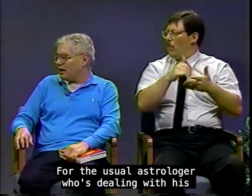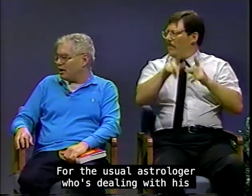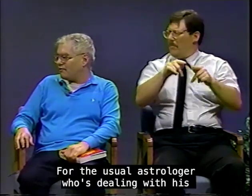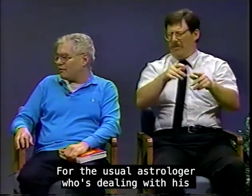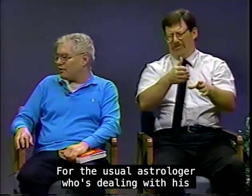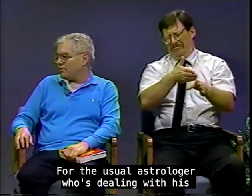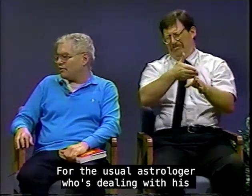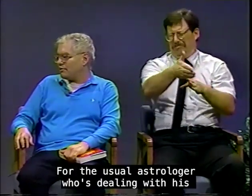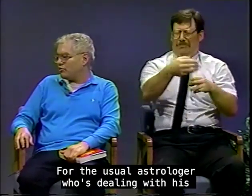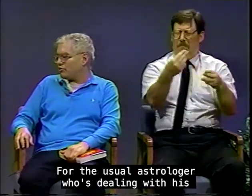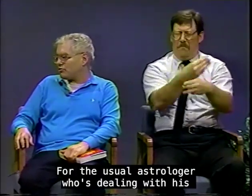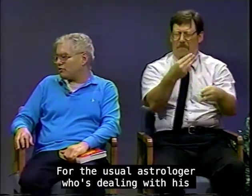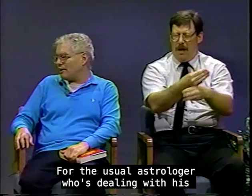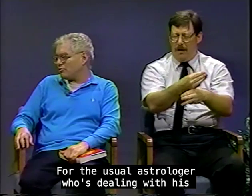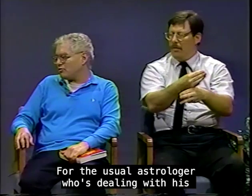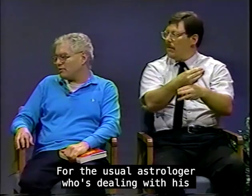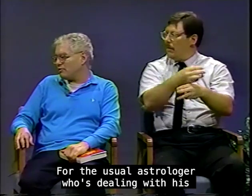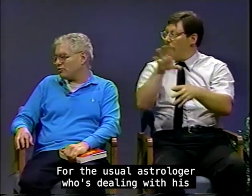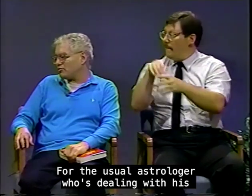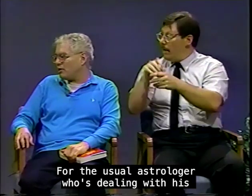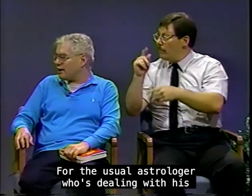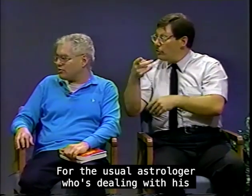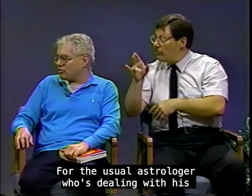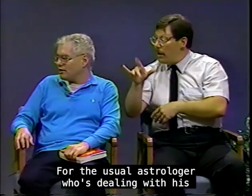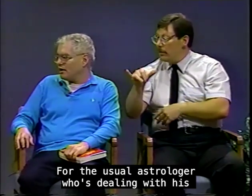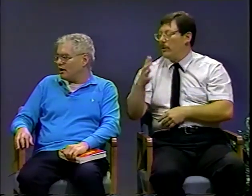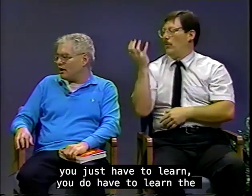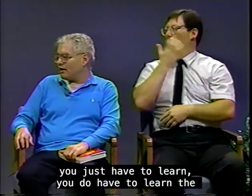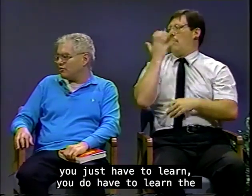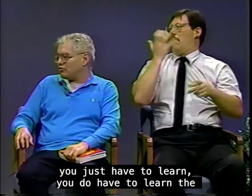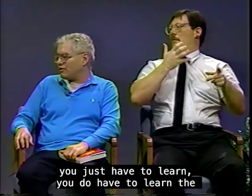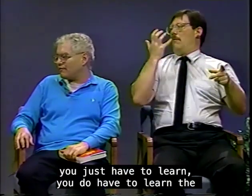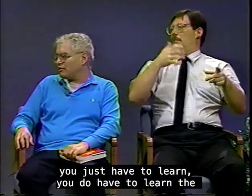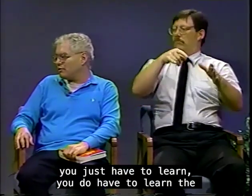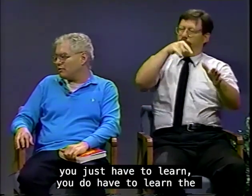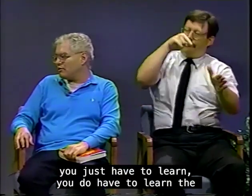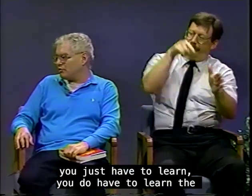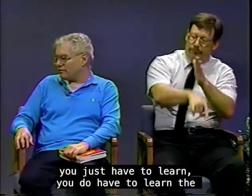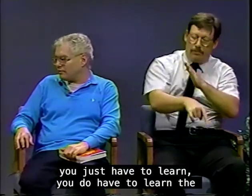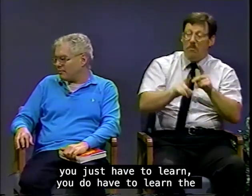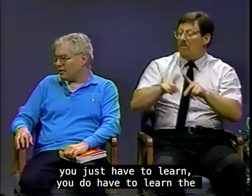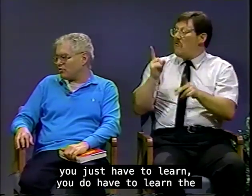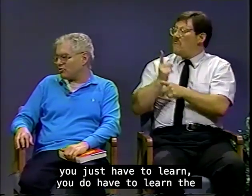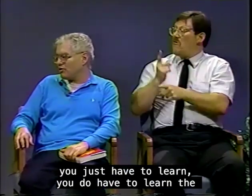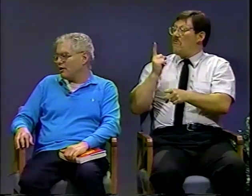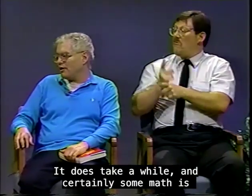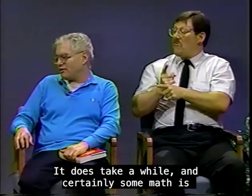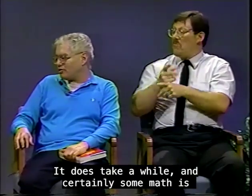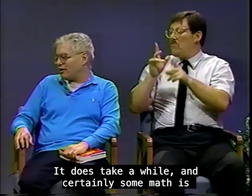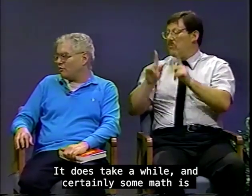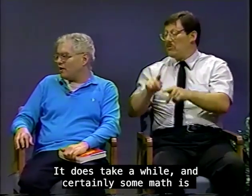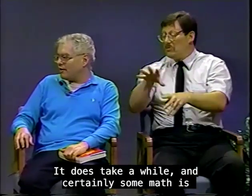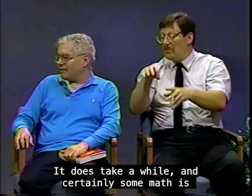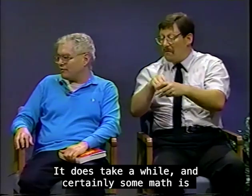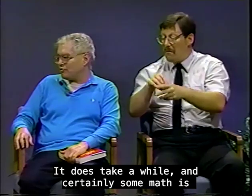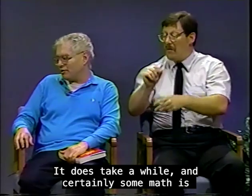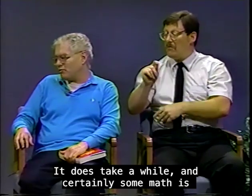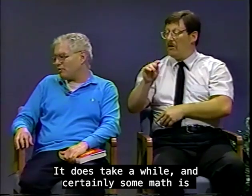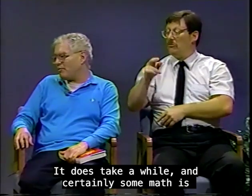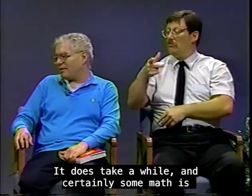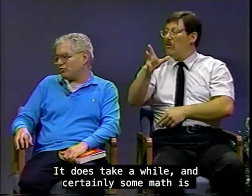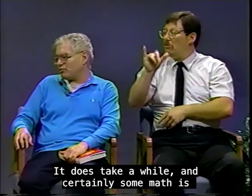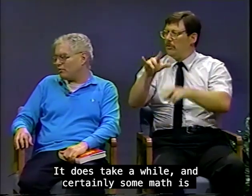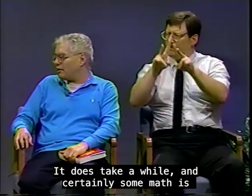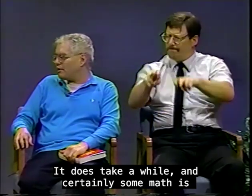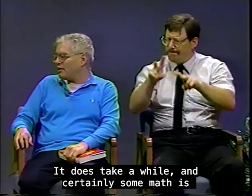it. For the usual astrologer who's dealing with his clients, you just have to learn, you do have to learn the basics. It does take a while, and certainly